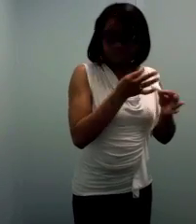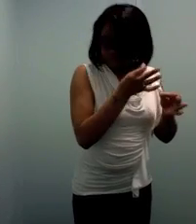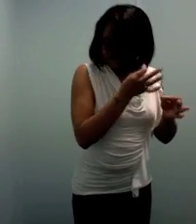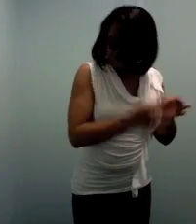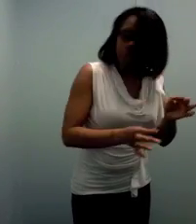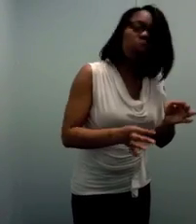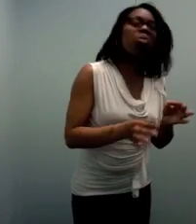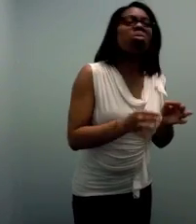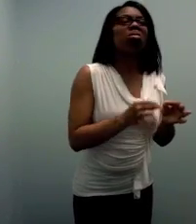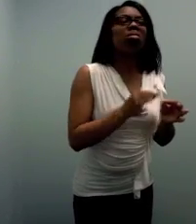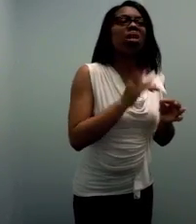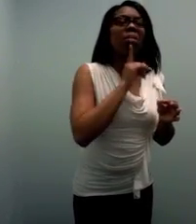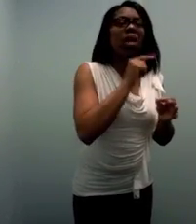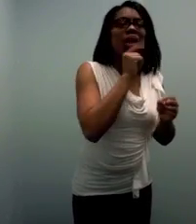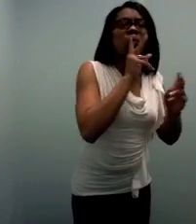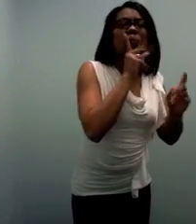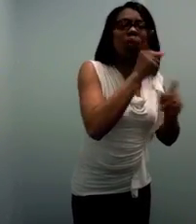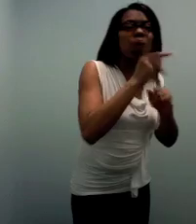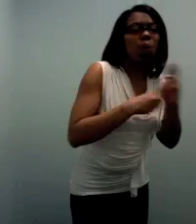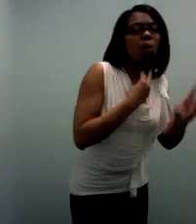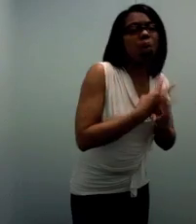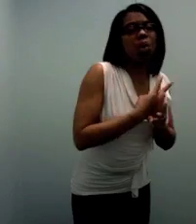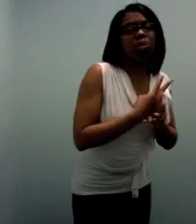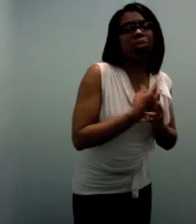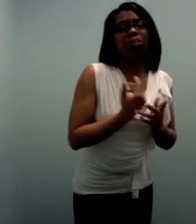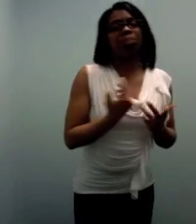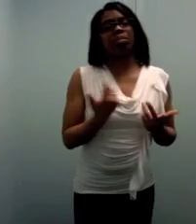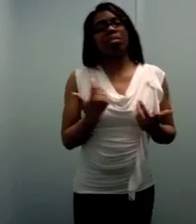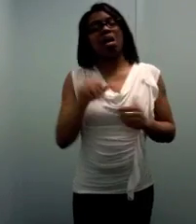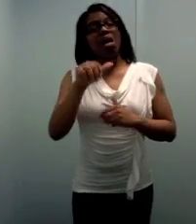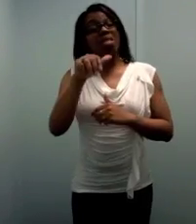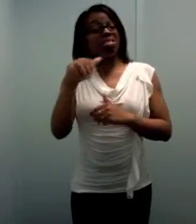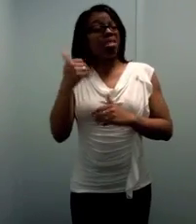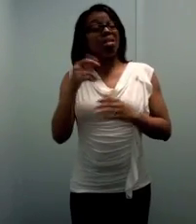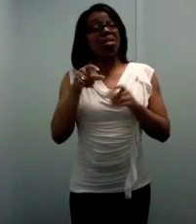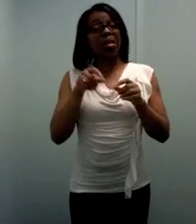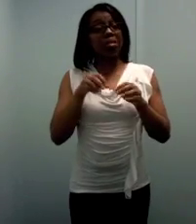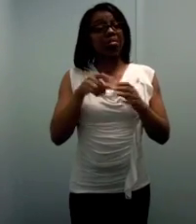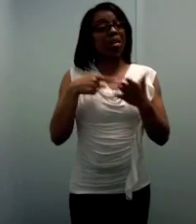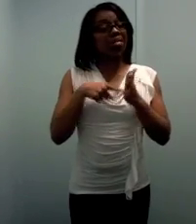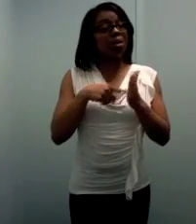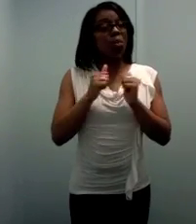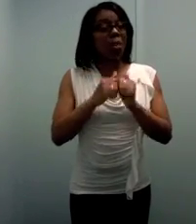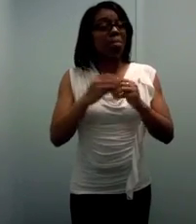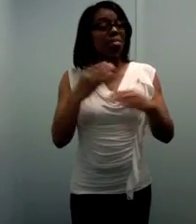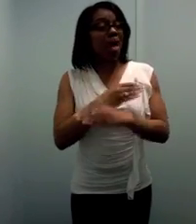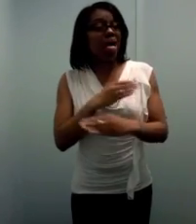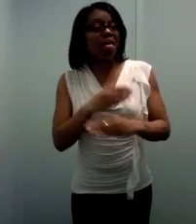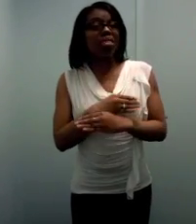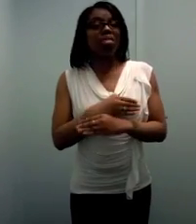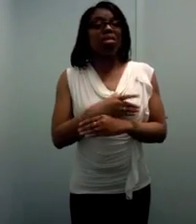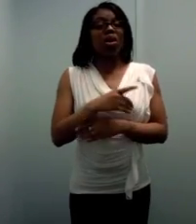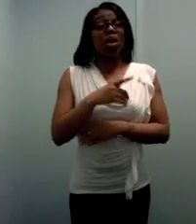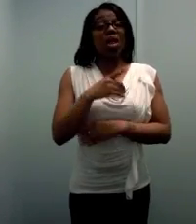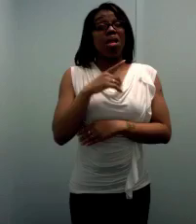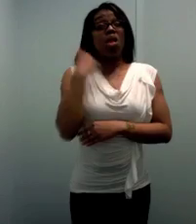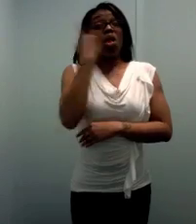if you're learning it. And another thing about math. Math sometimes looks like math, like in this example